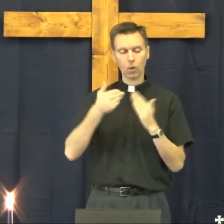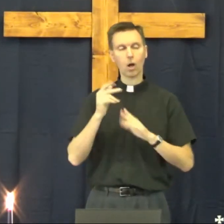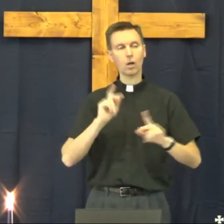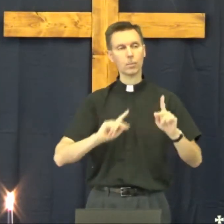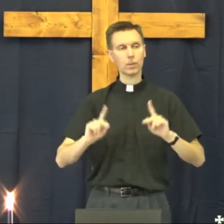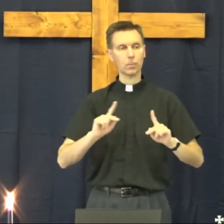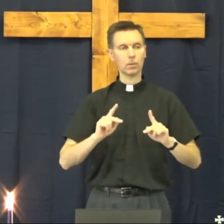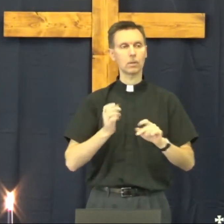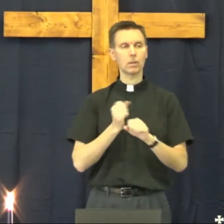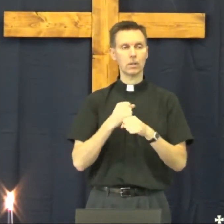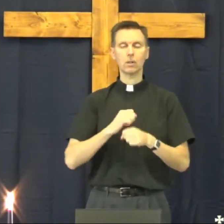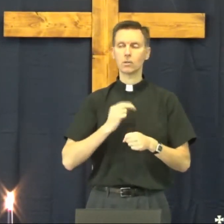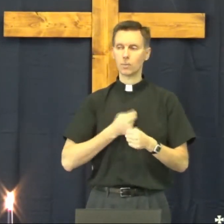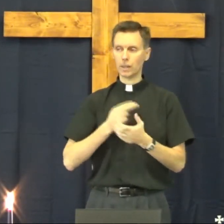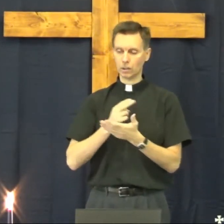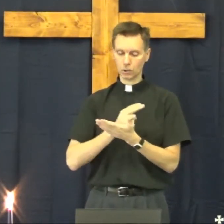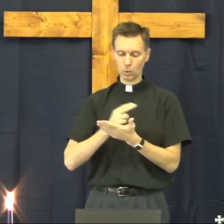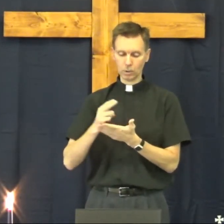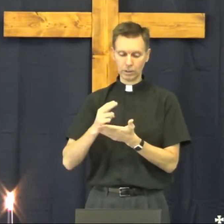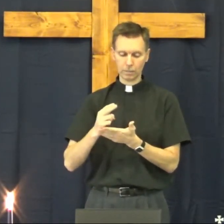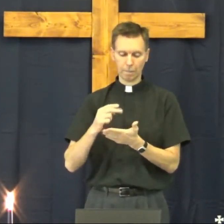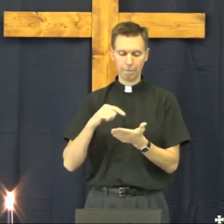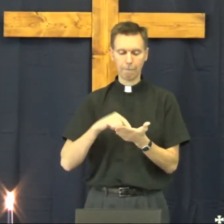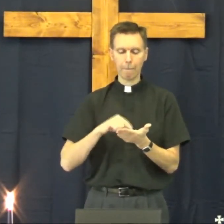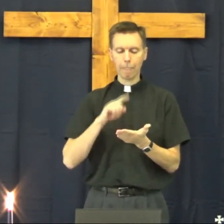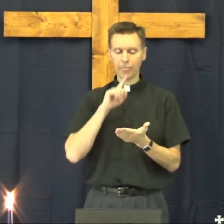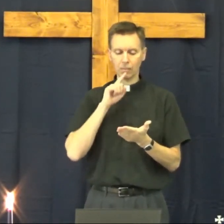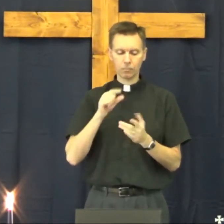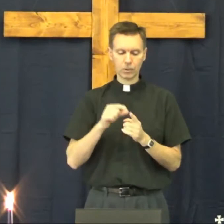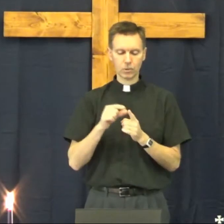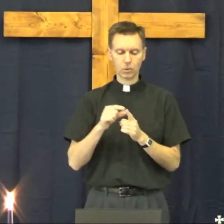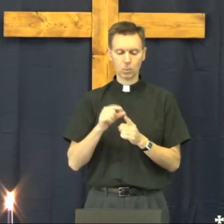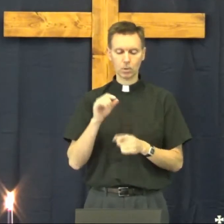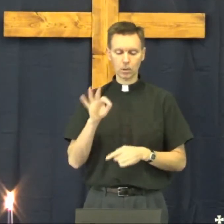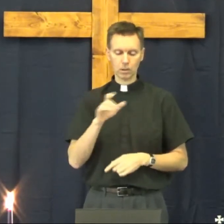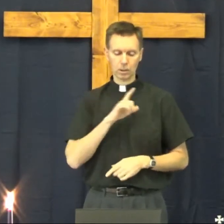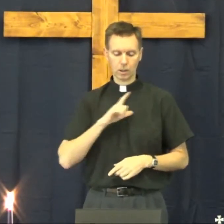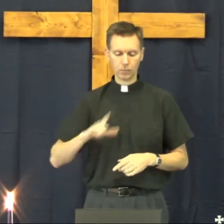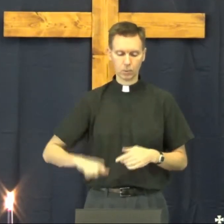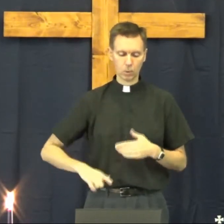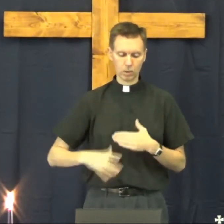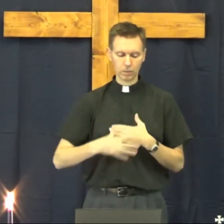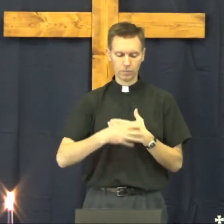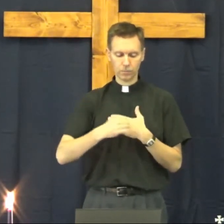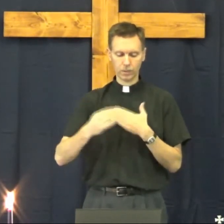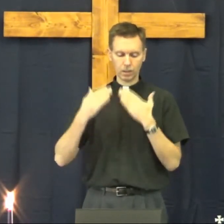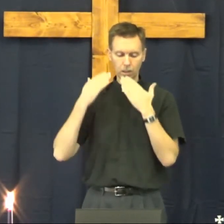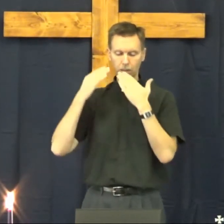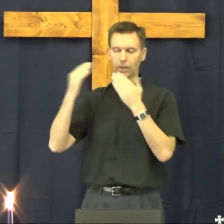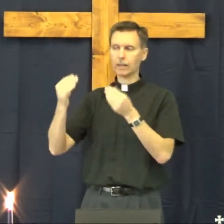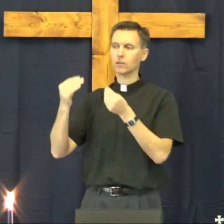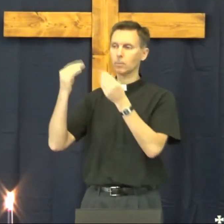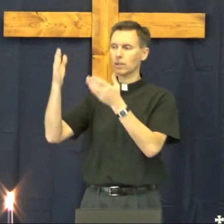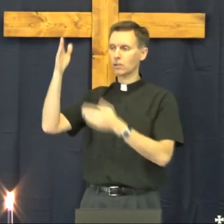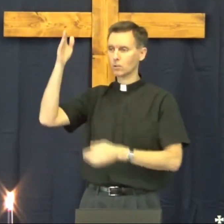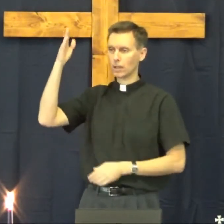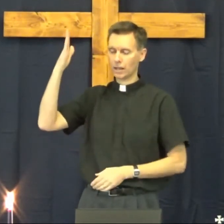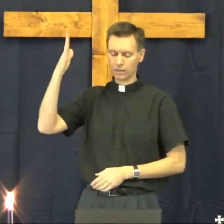all people to make us holy. This is the word of the Lord. Thanks be to God.